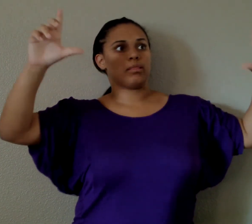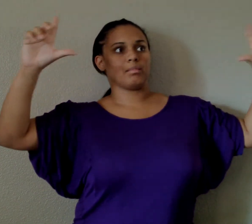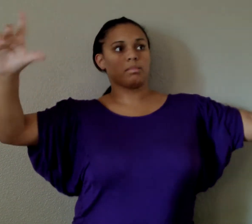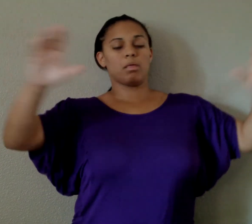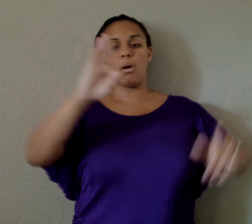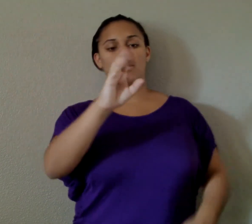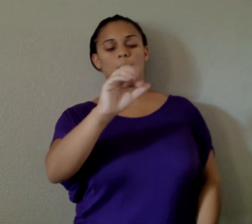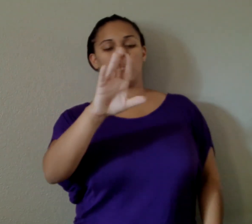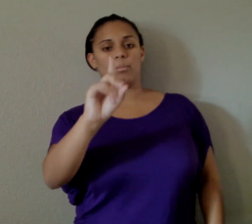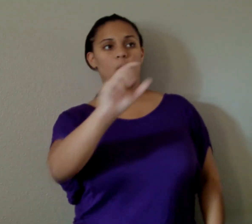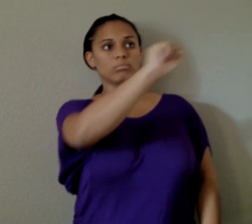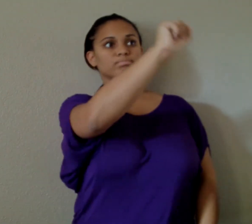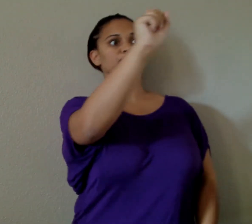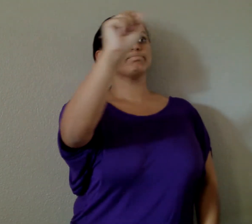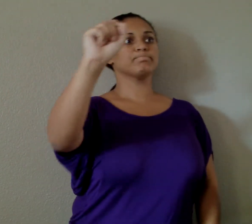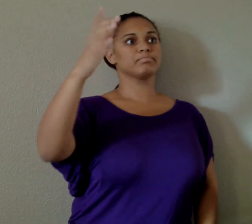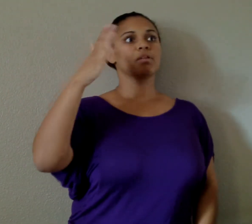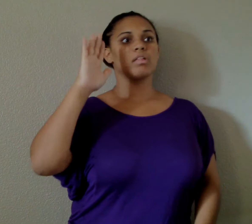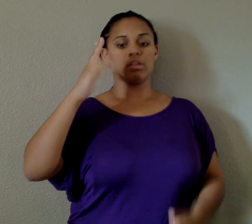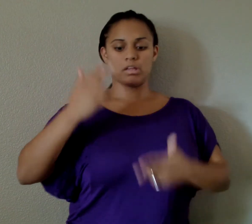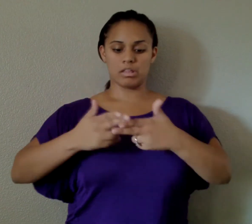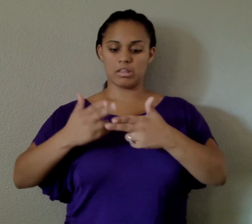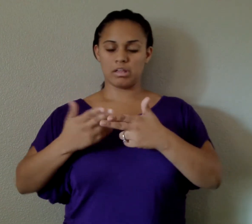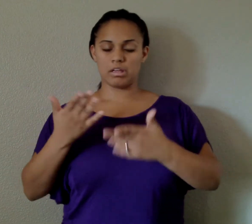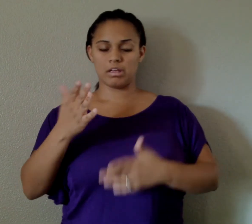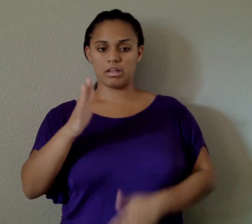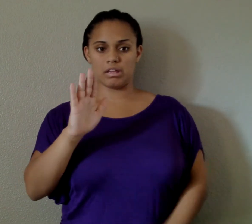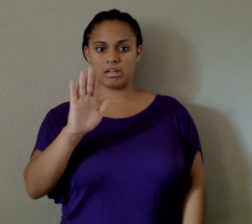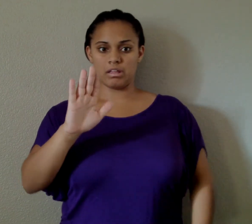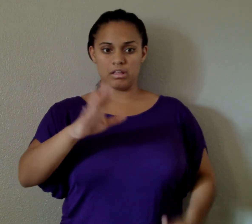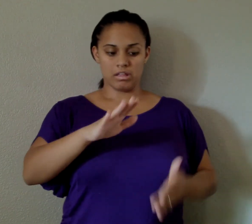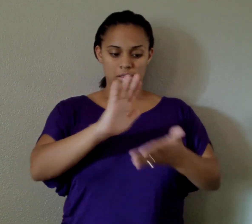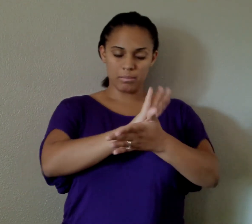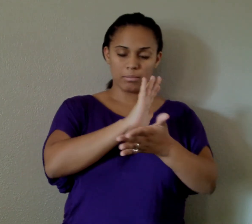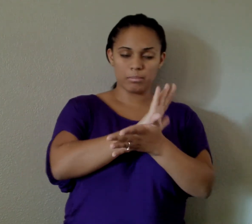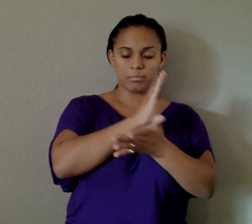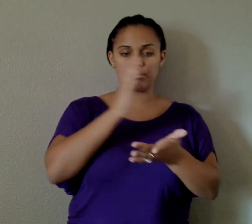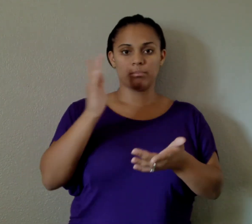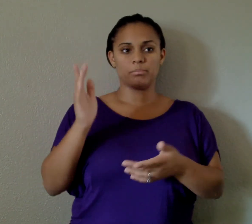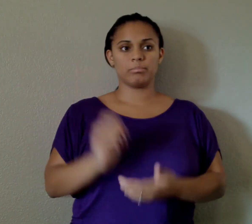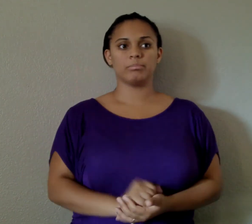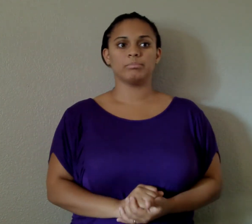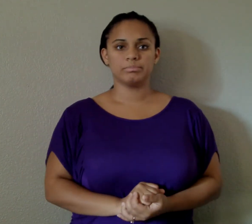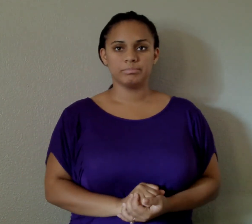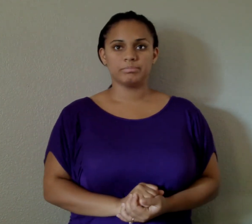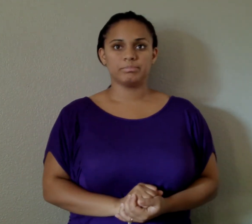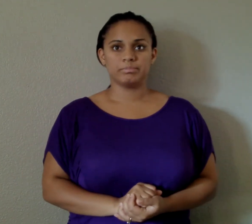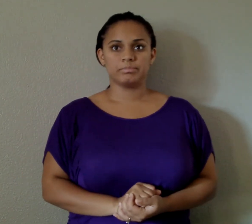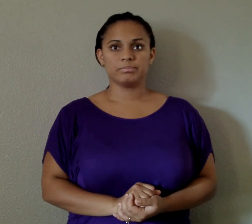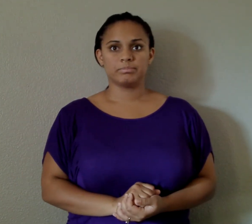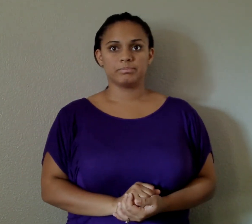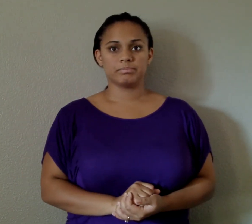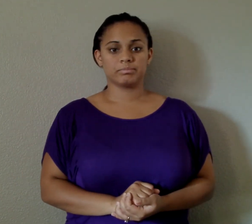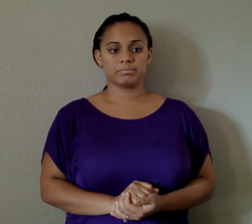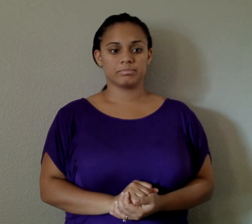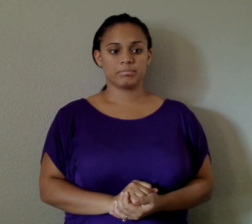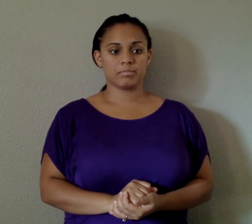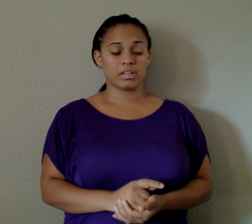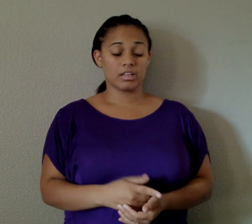at these different issues that have been brought to class, and they decide on their research project that they're going to do related